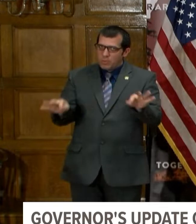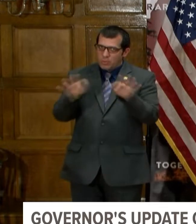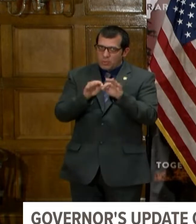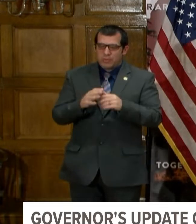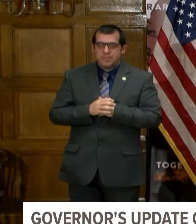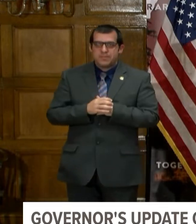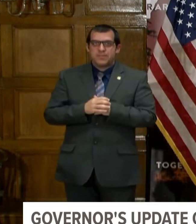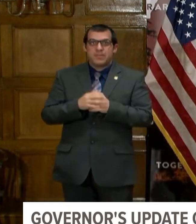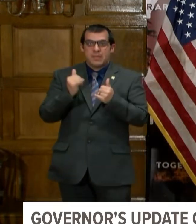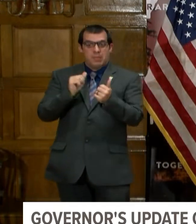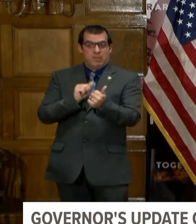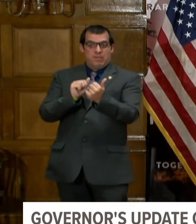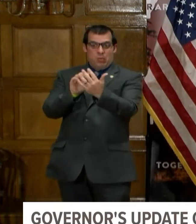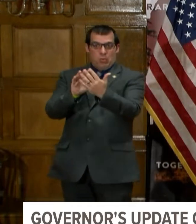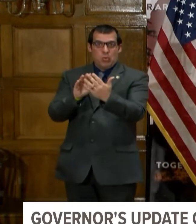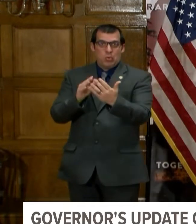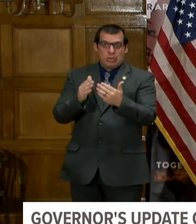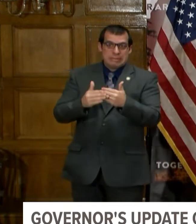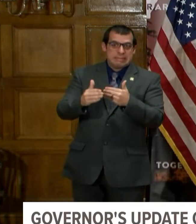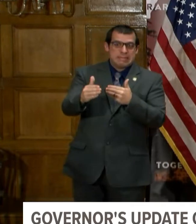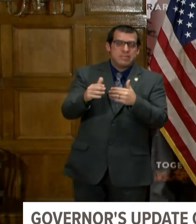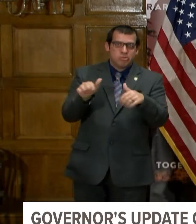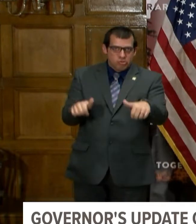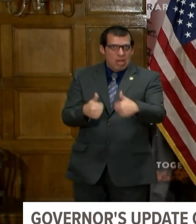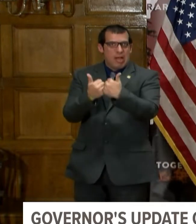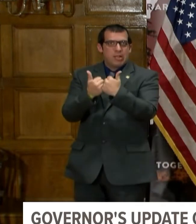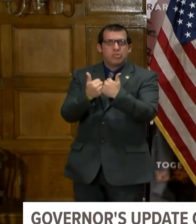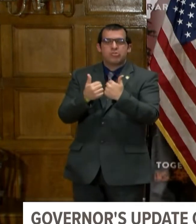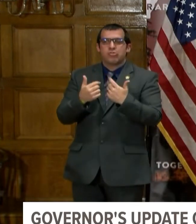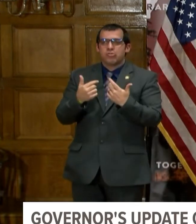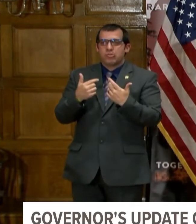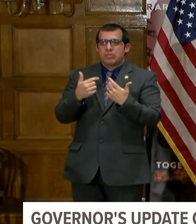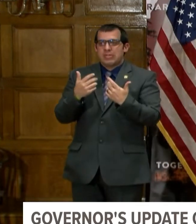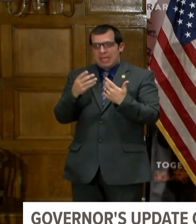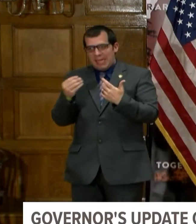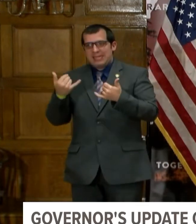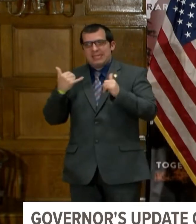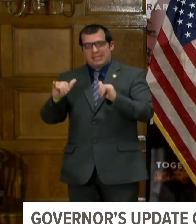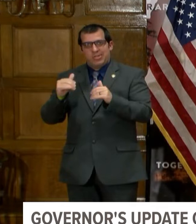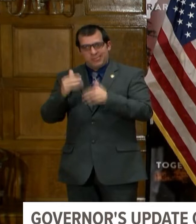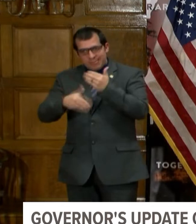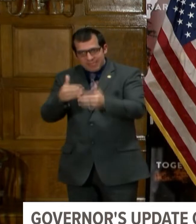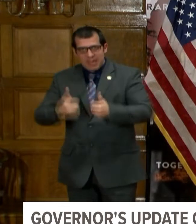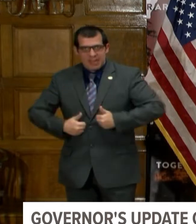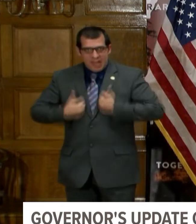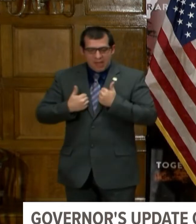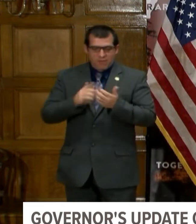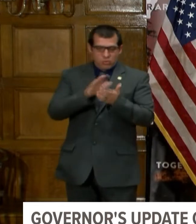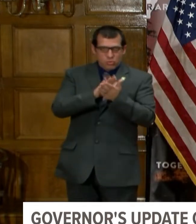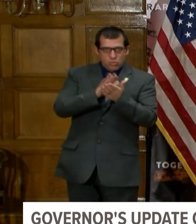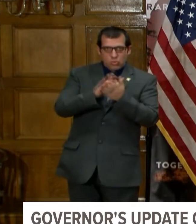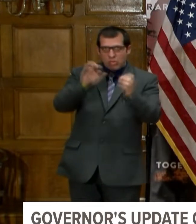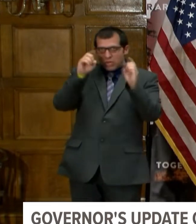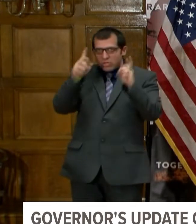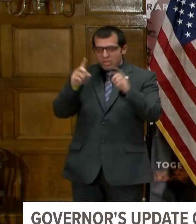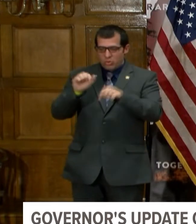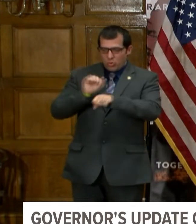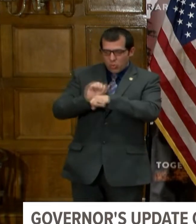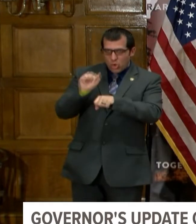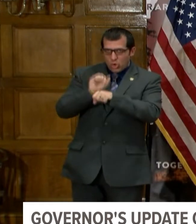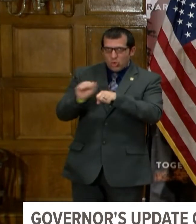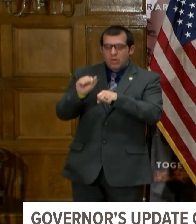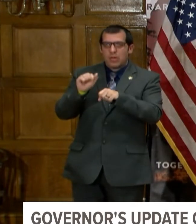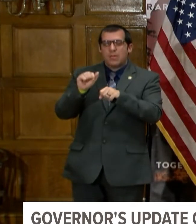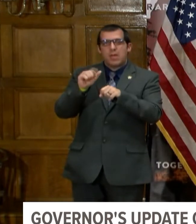challenge before us, and we need to get things done in life, school, education, work, but never